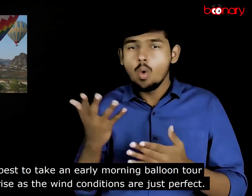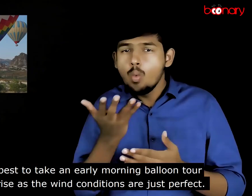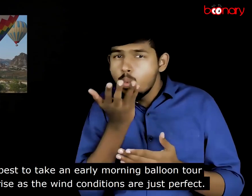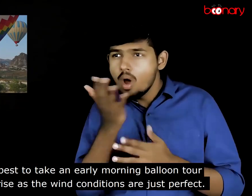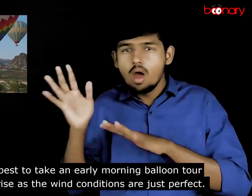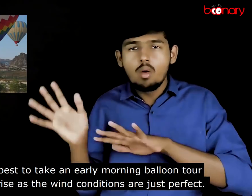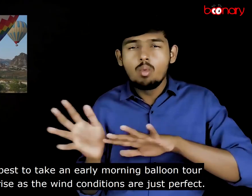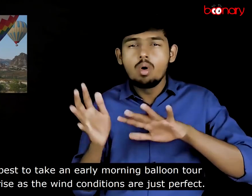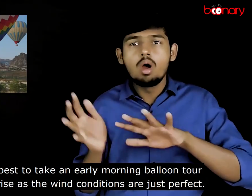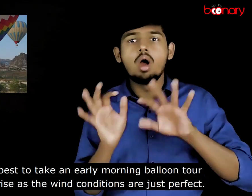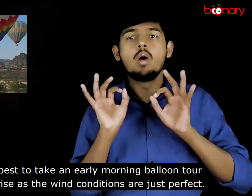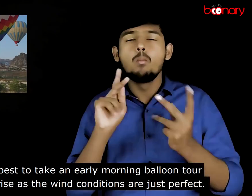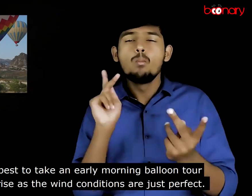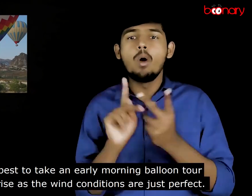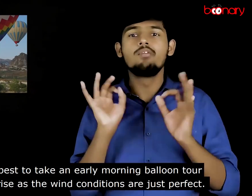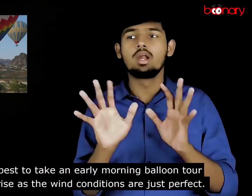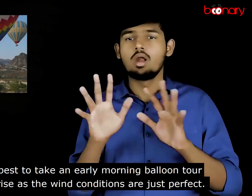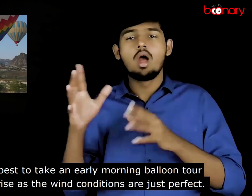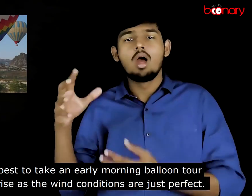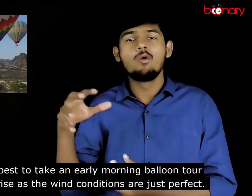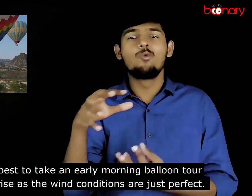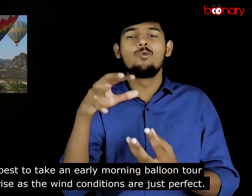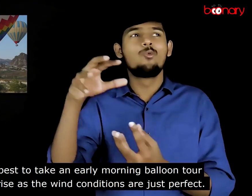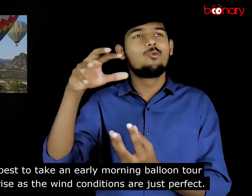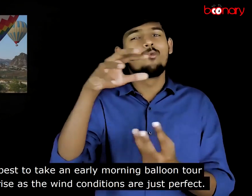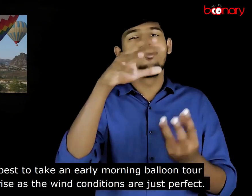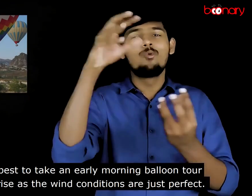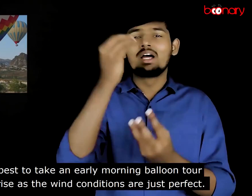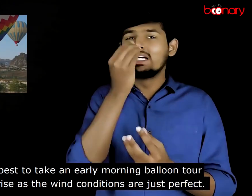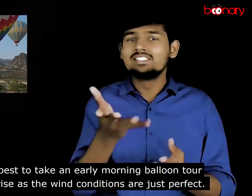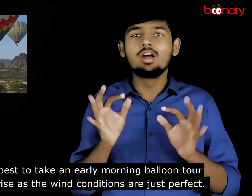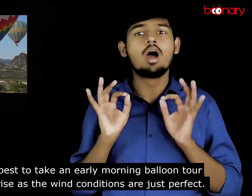as the wind conditions are just perfect.